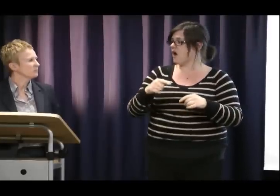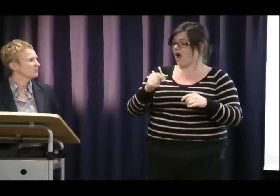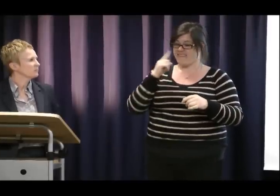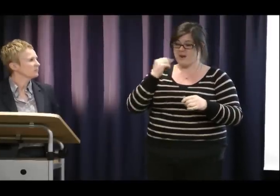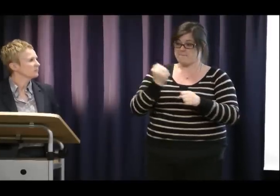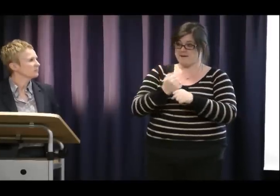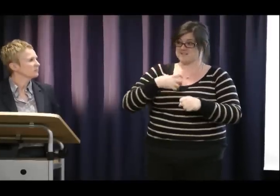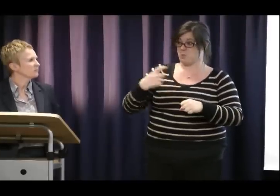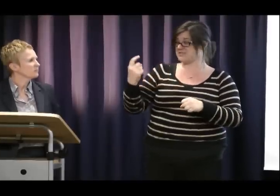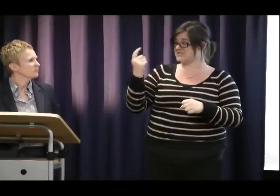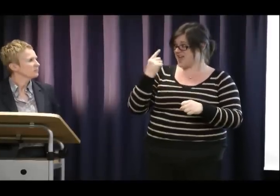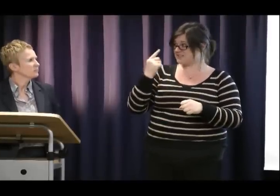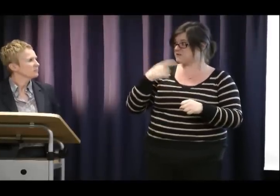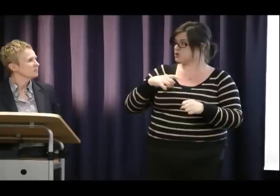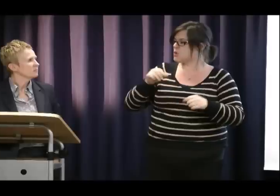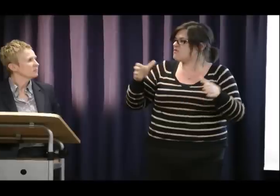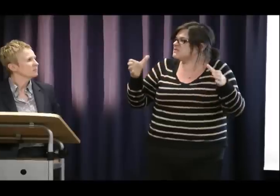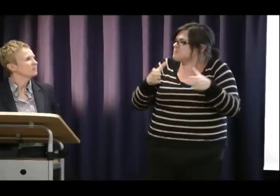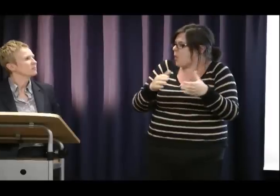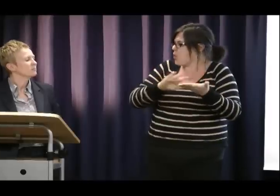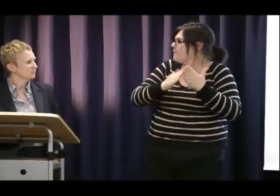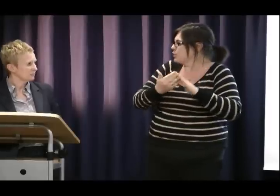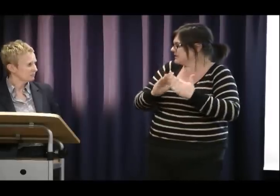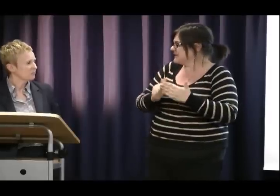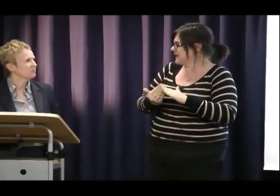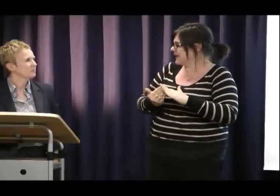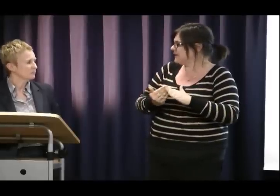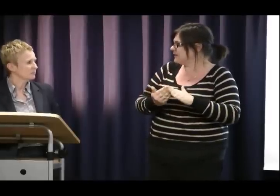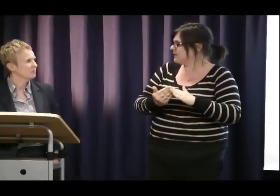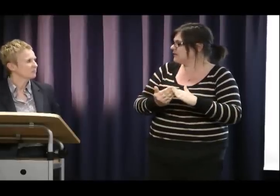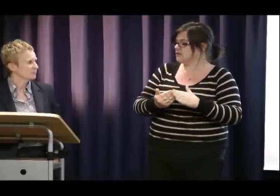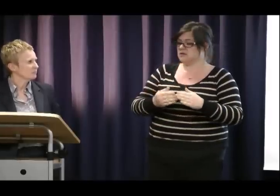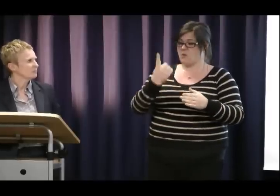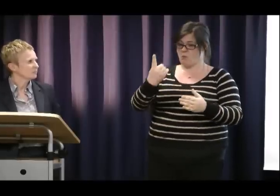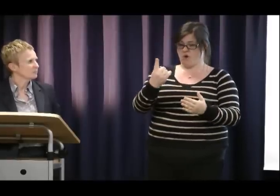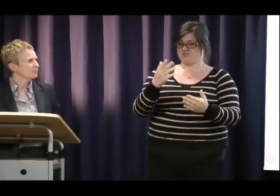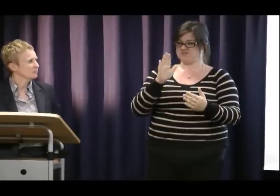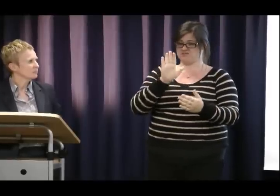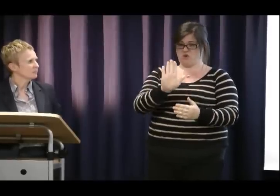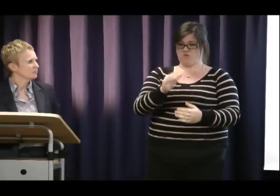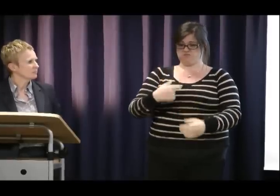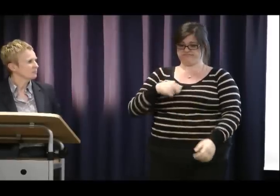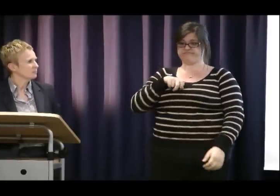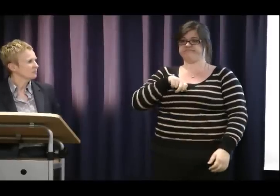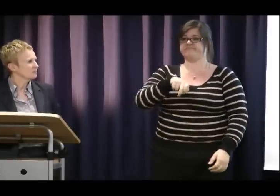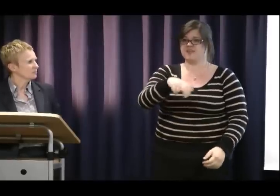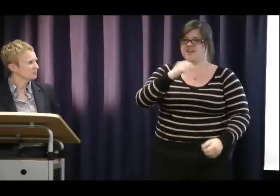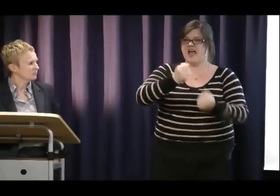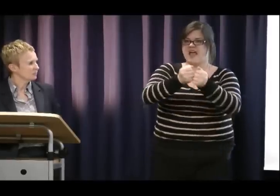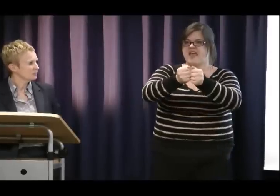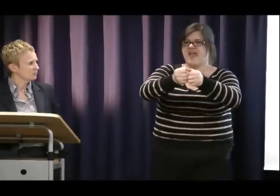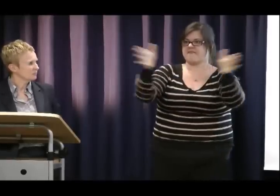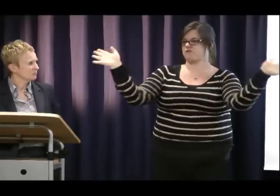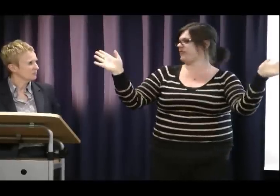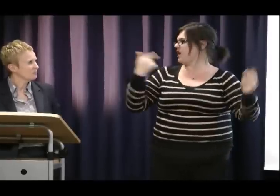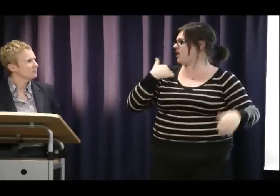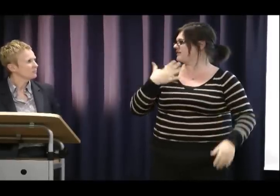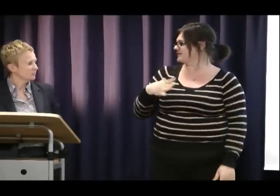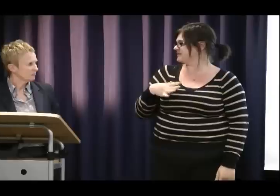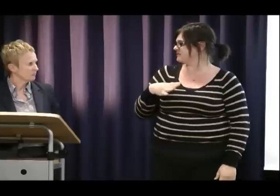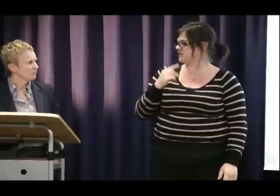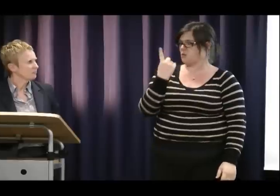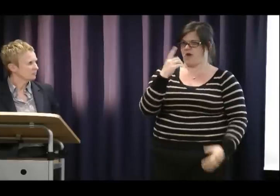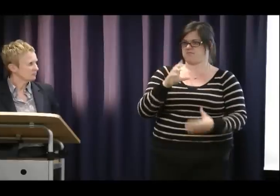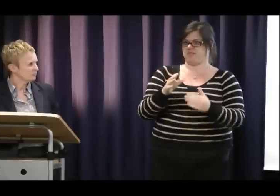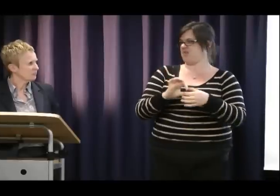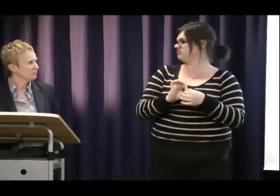services or assistance. It makes sense, because we are a small community, that a one-stop shop is more appropriate,